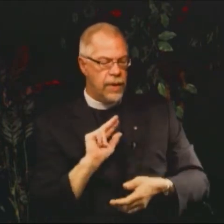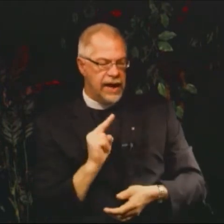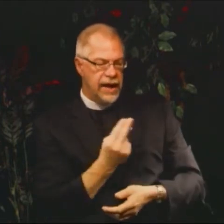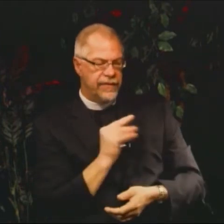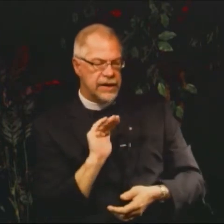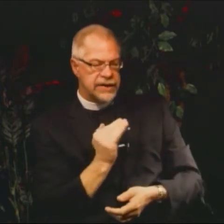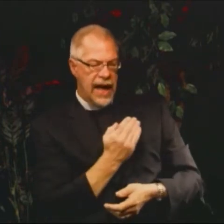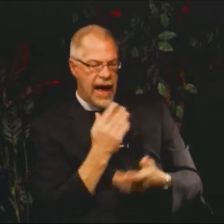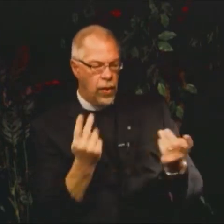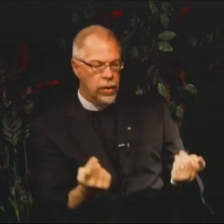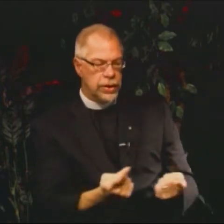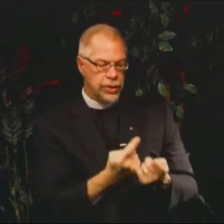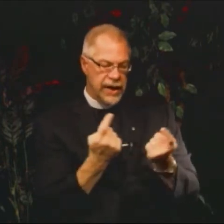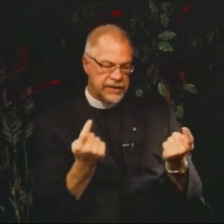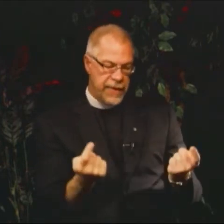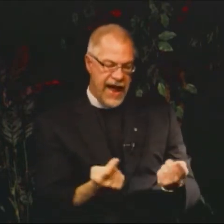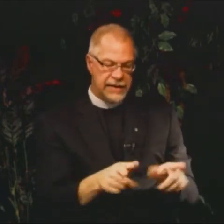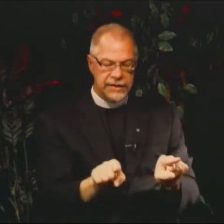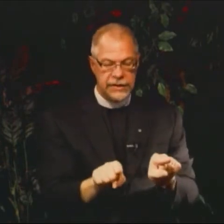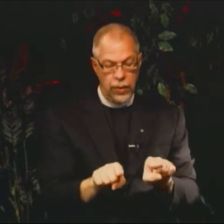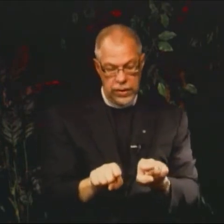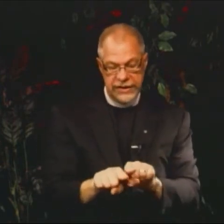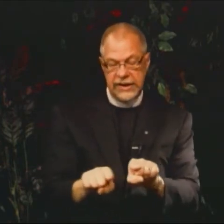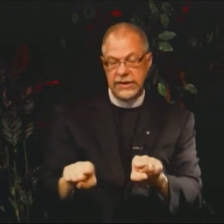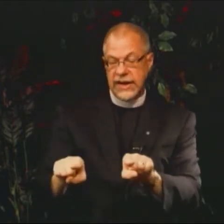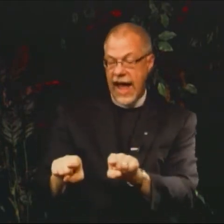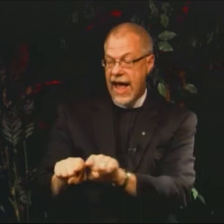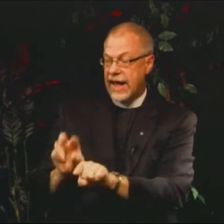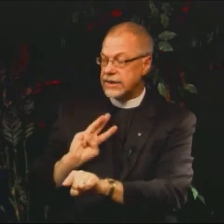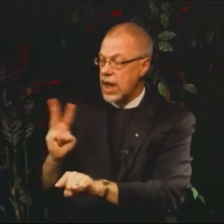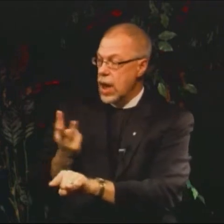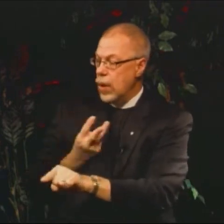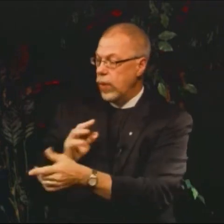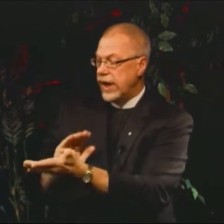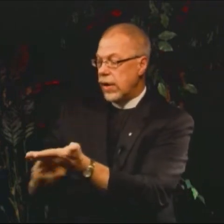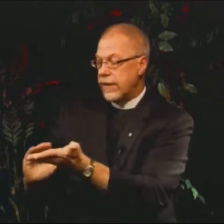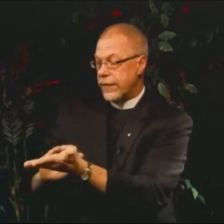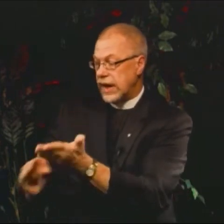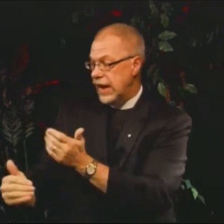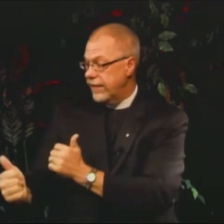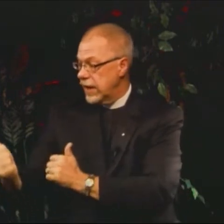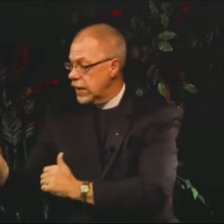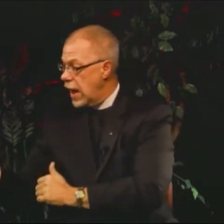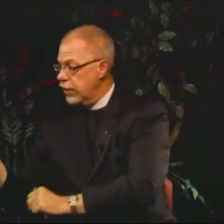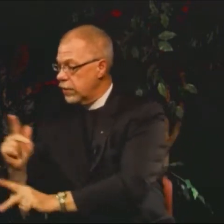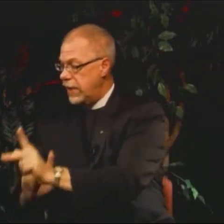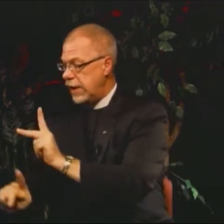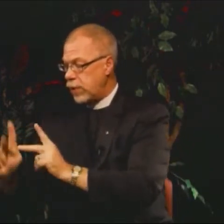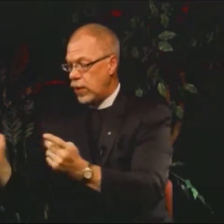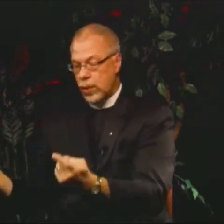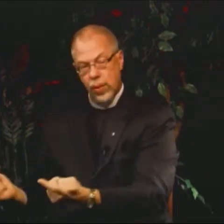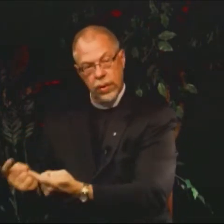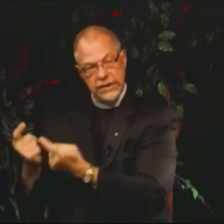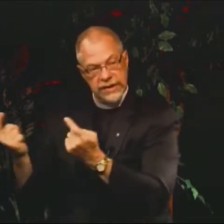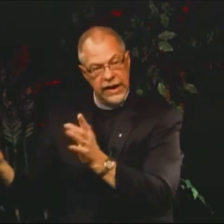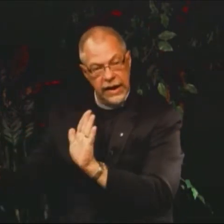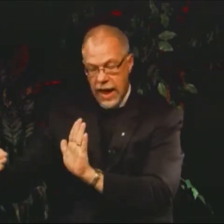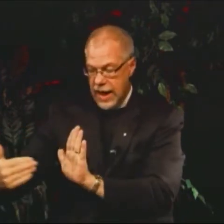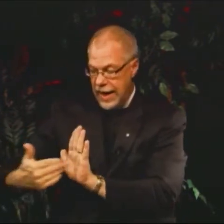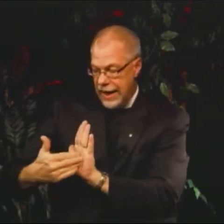forgive us our trespasses or sins as we are forgiving other people who are sinning